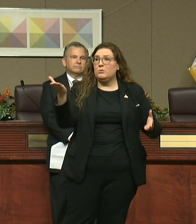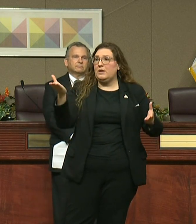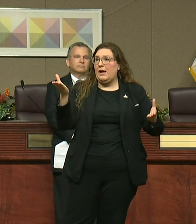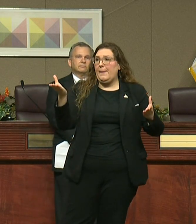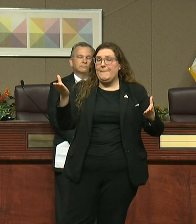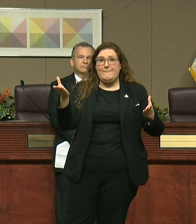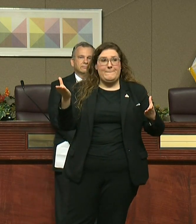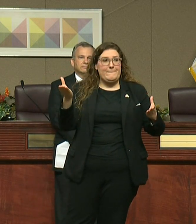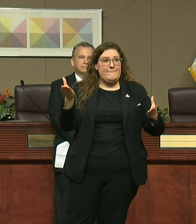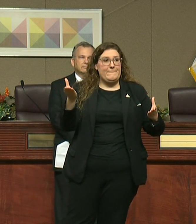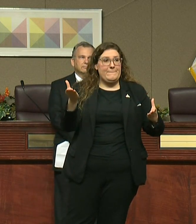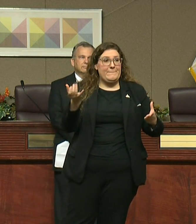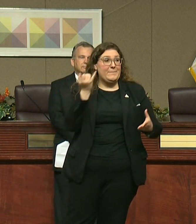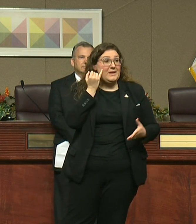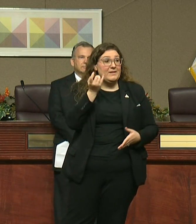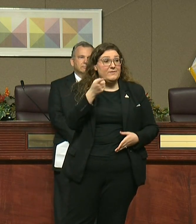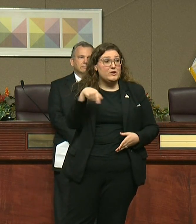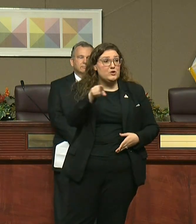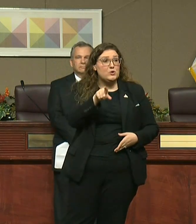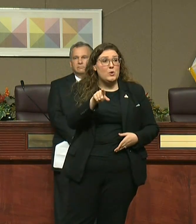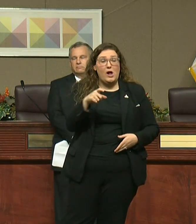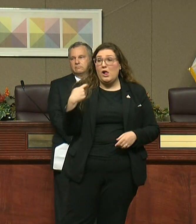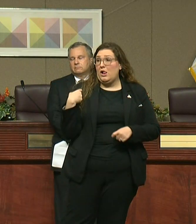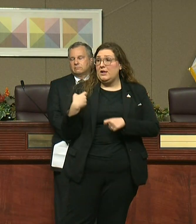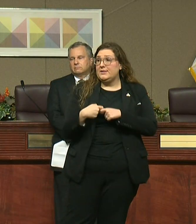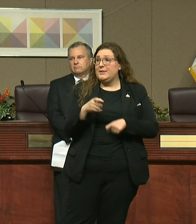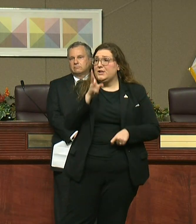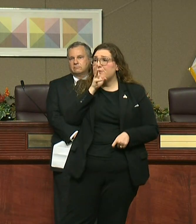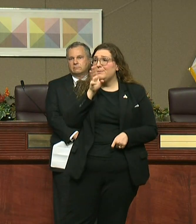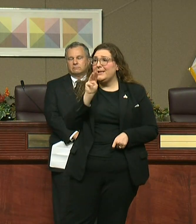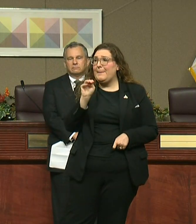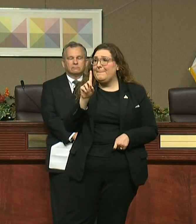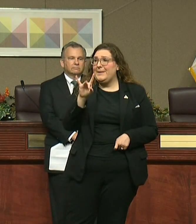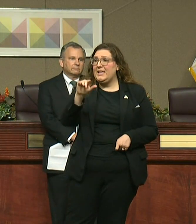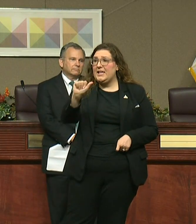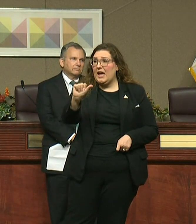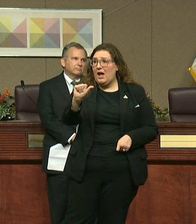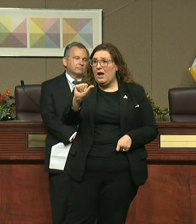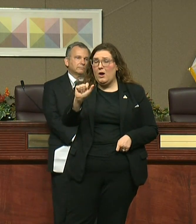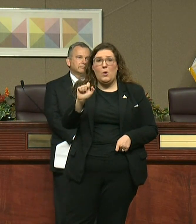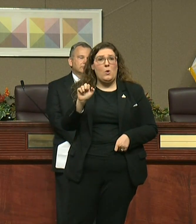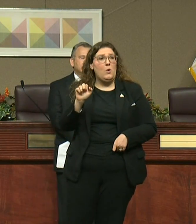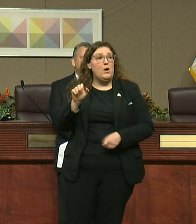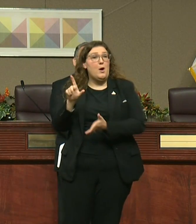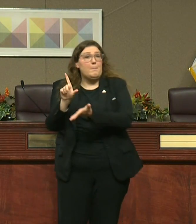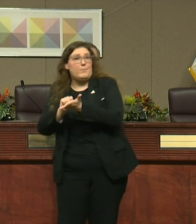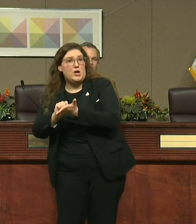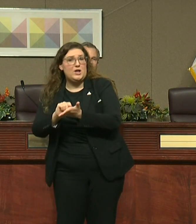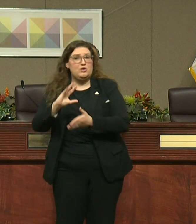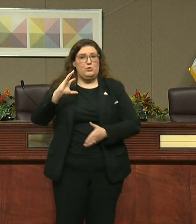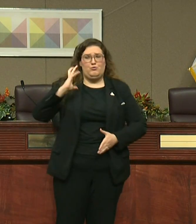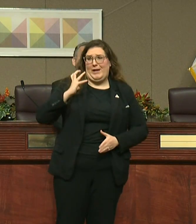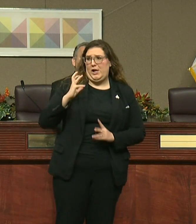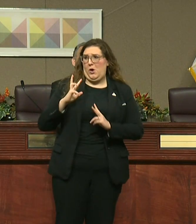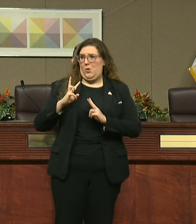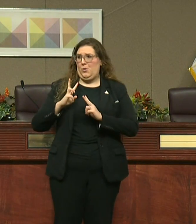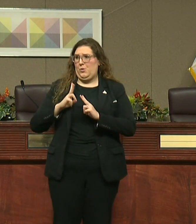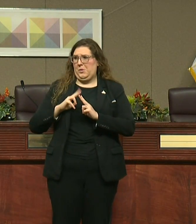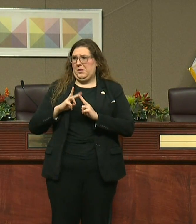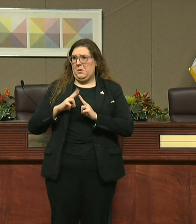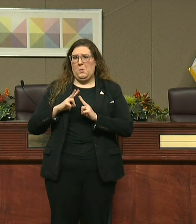are Spanish-speaking media for print radio, feel free to, during this